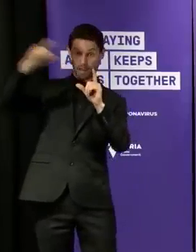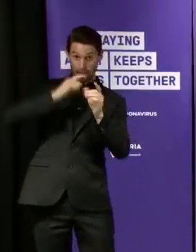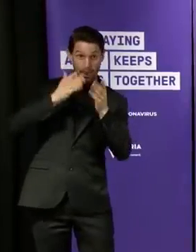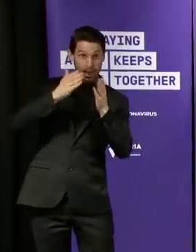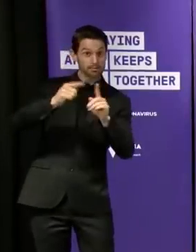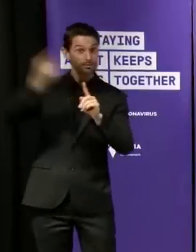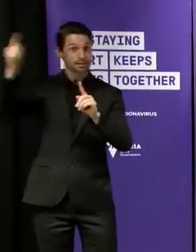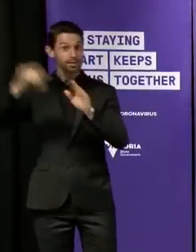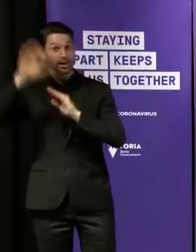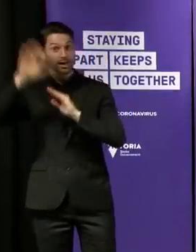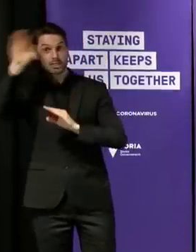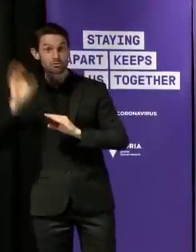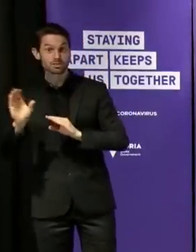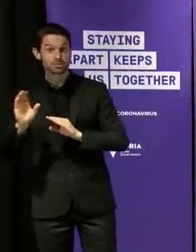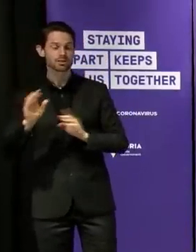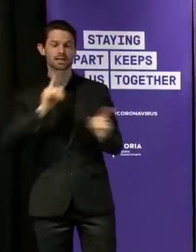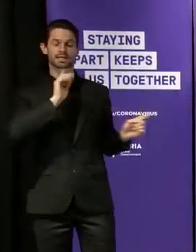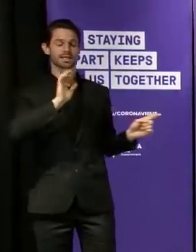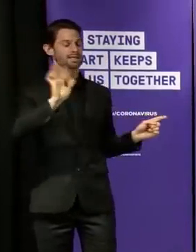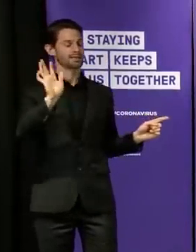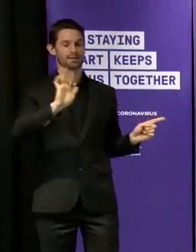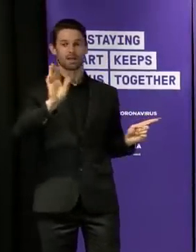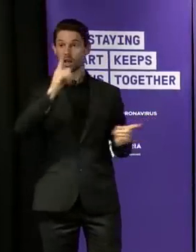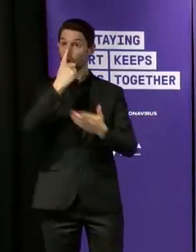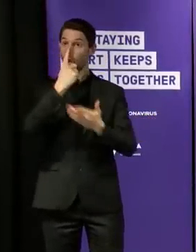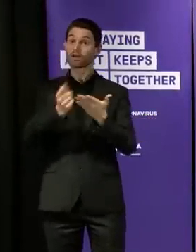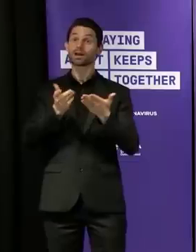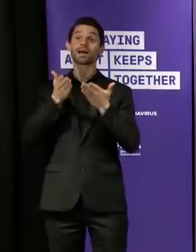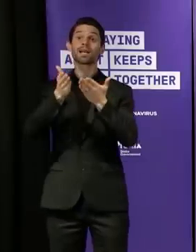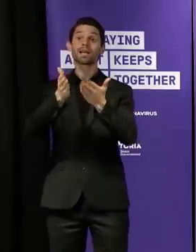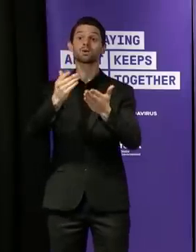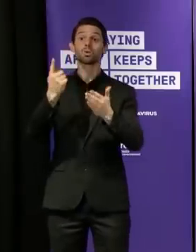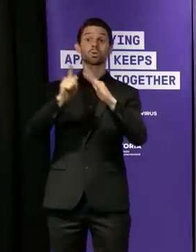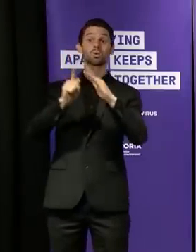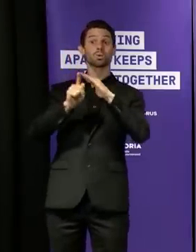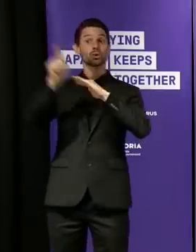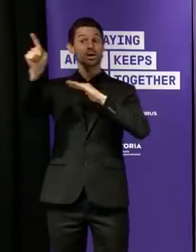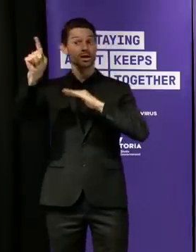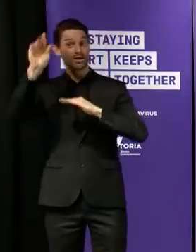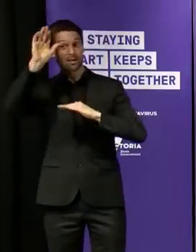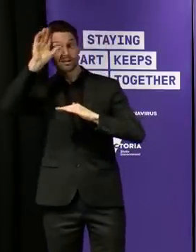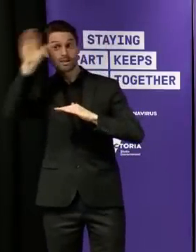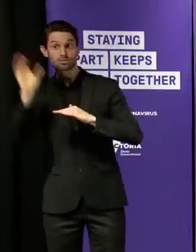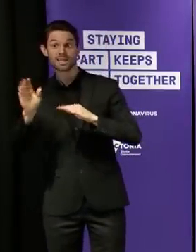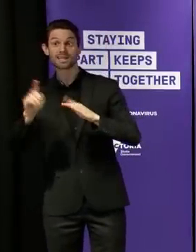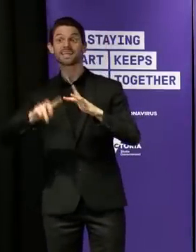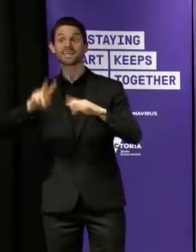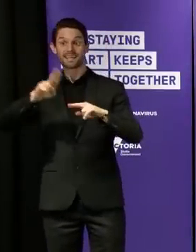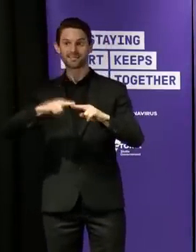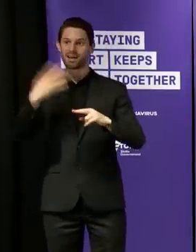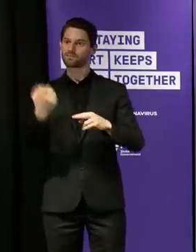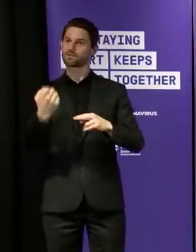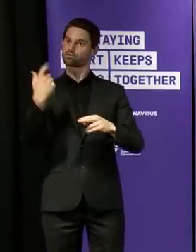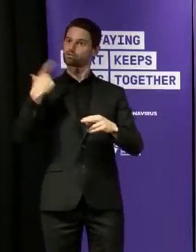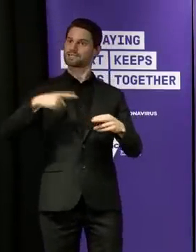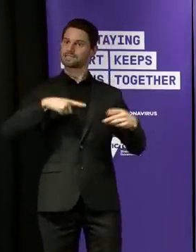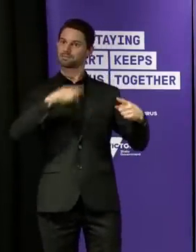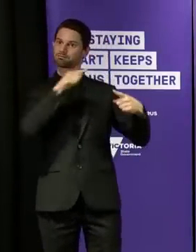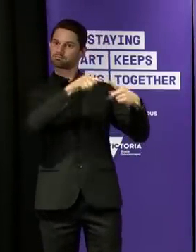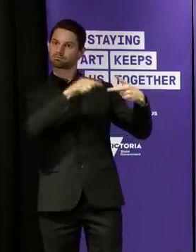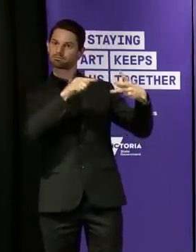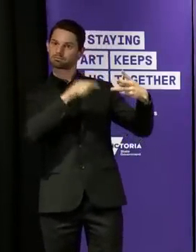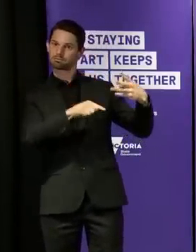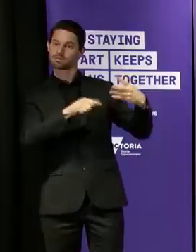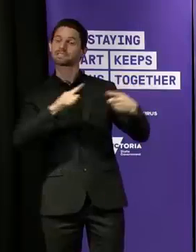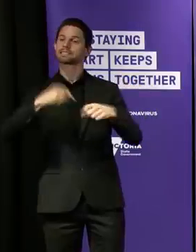You can only go you can only cross that threshold, go past through that border, if you've got a lawful reason to do that. Now, on Little